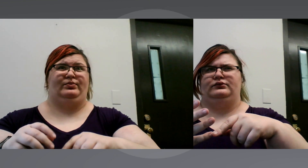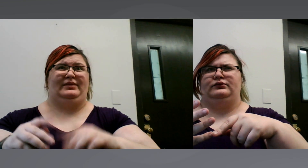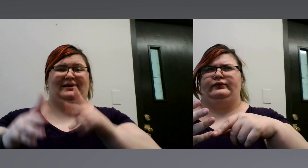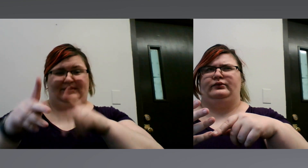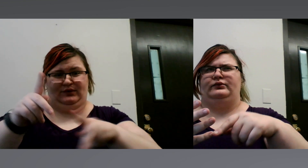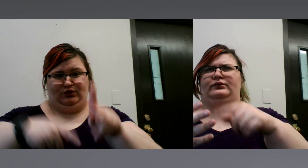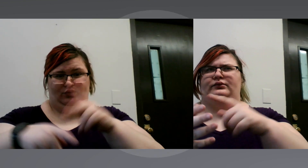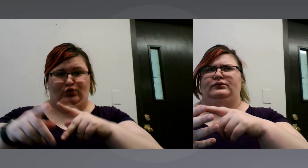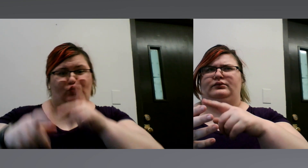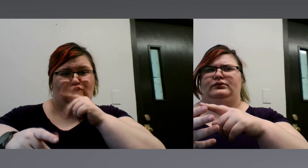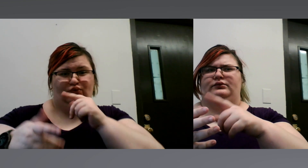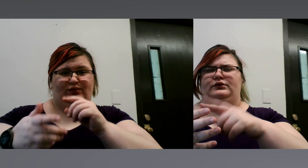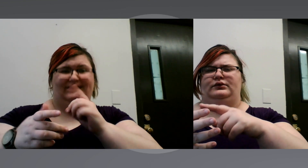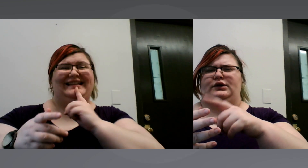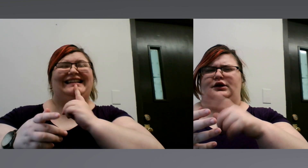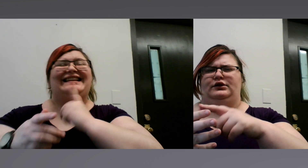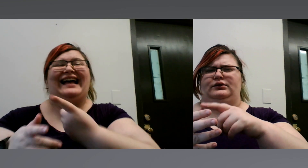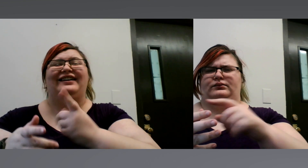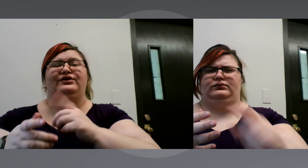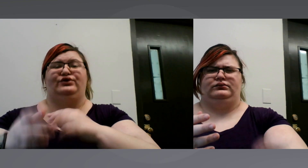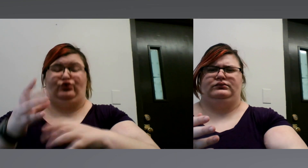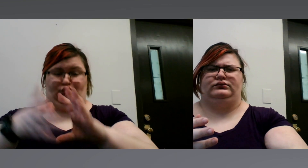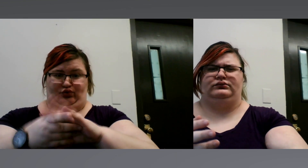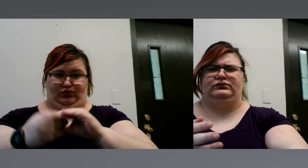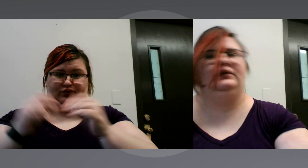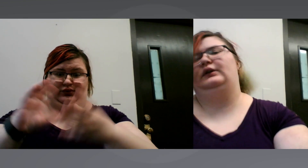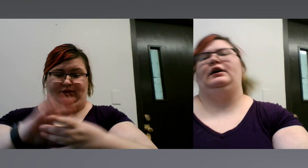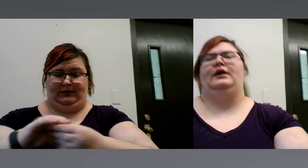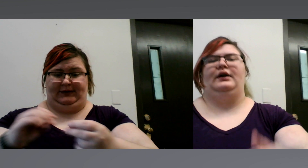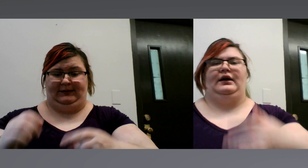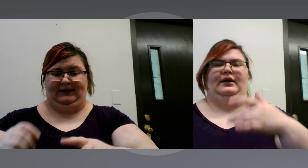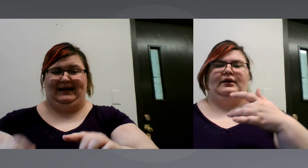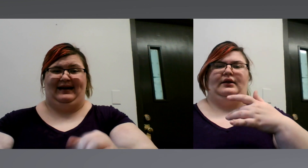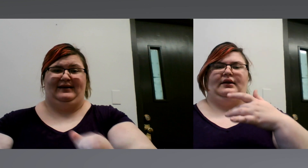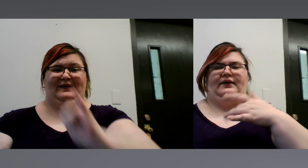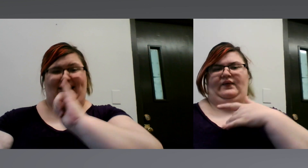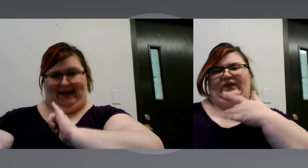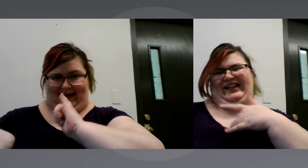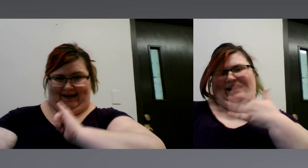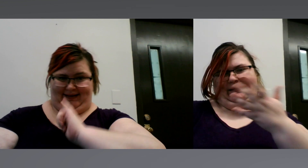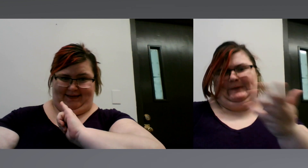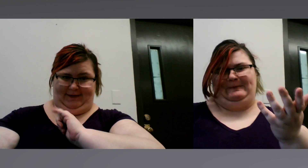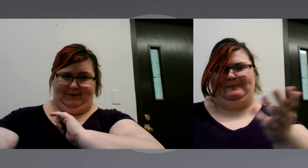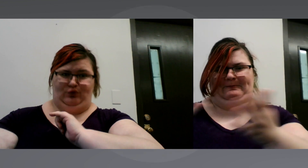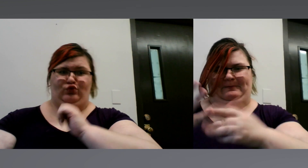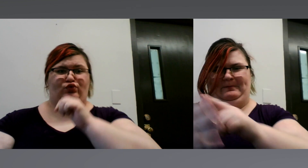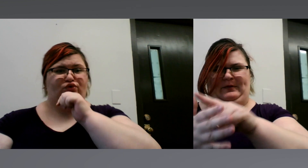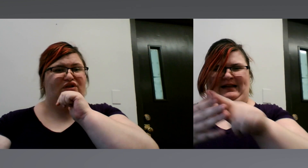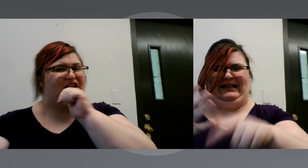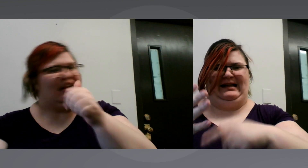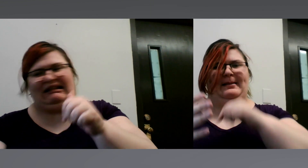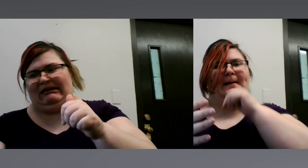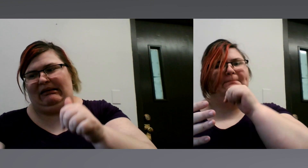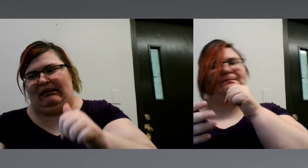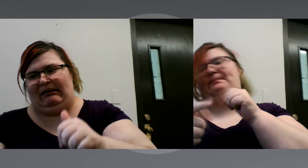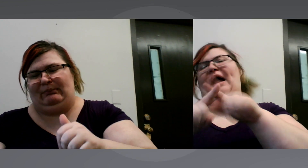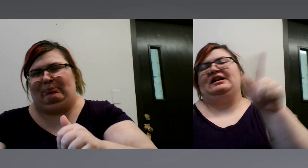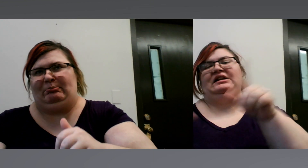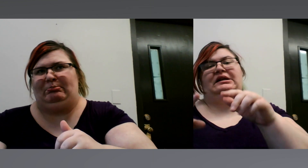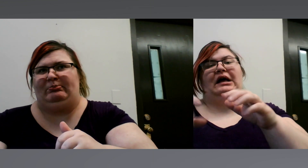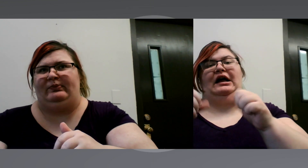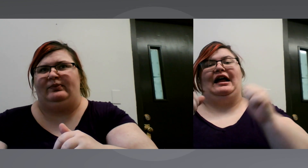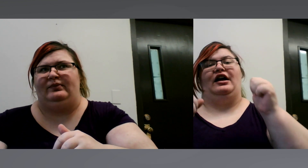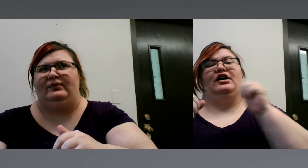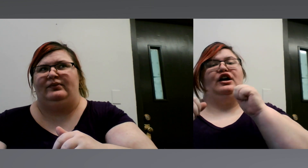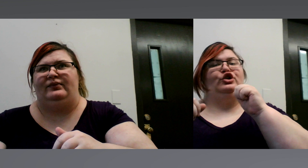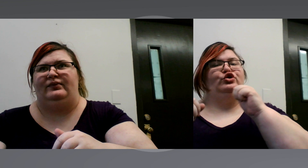and ended up walking toward like is already having a very bad day. She ended up walking to the canteen, maybe thinking some